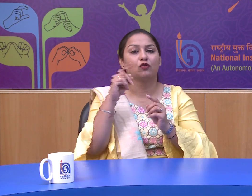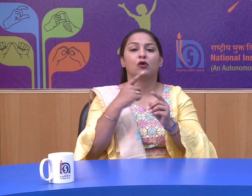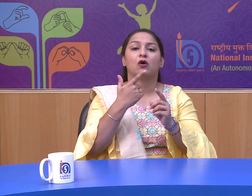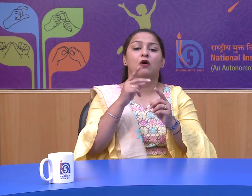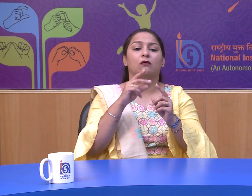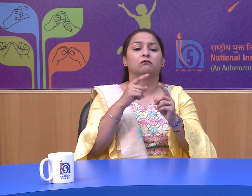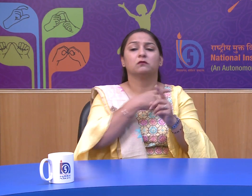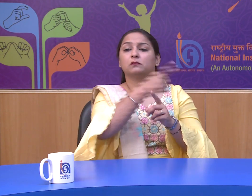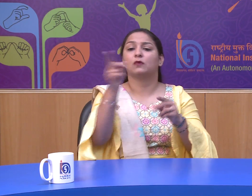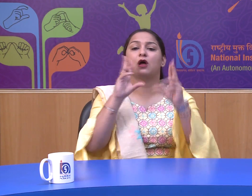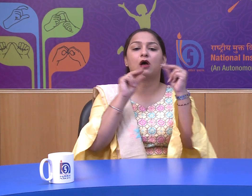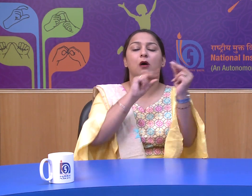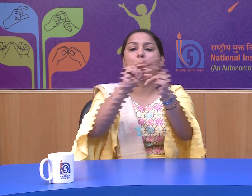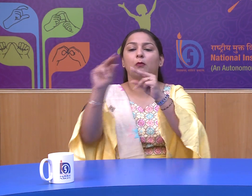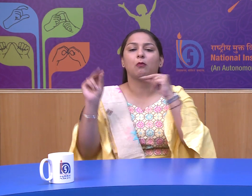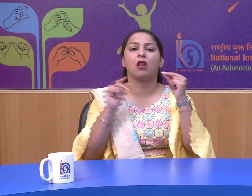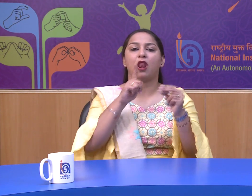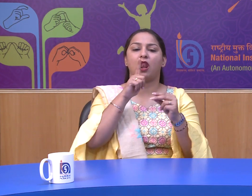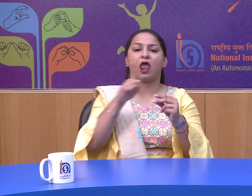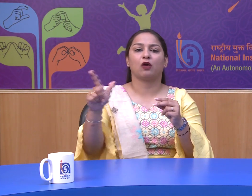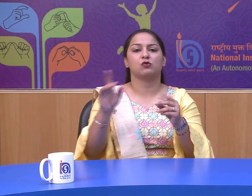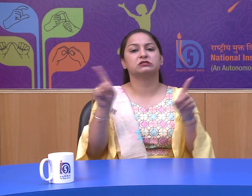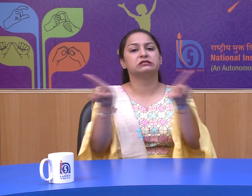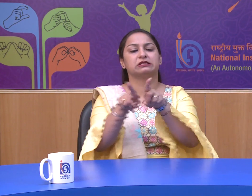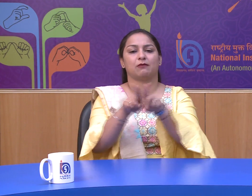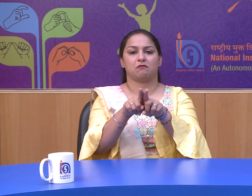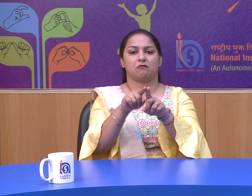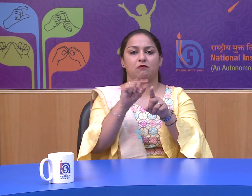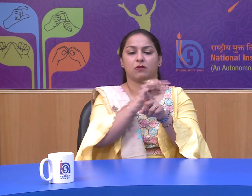language and script, Brahmi,